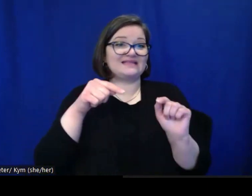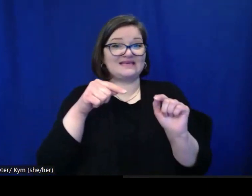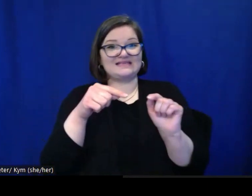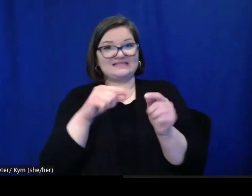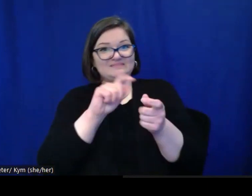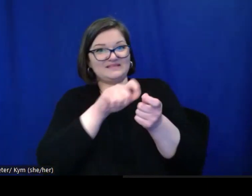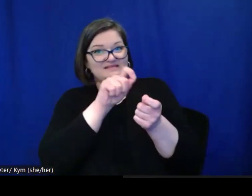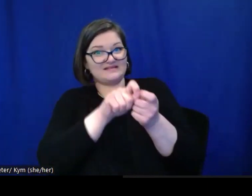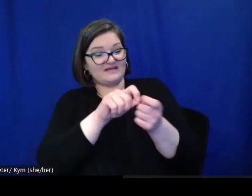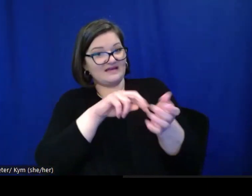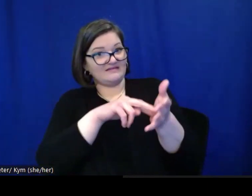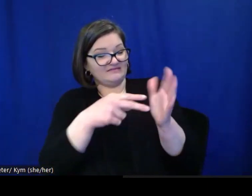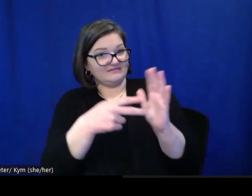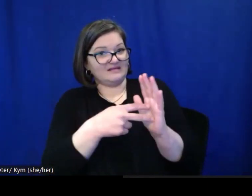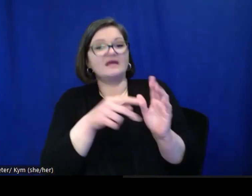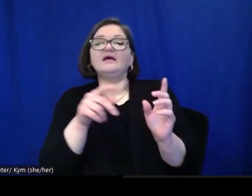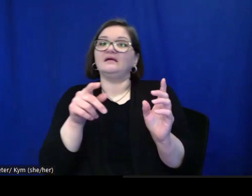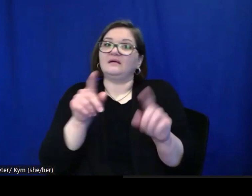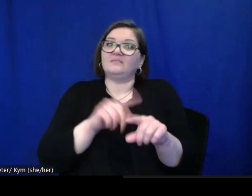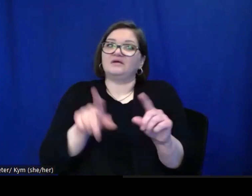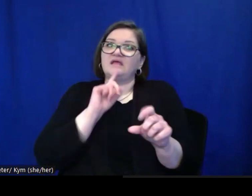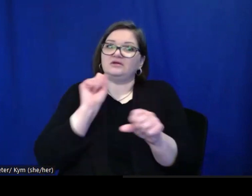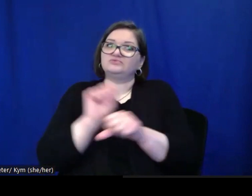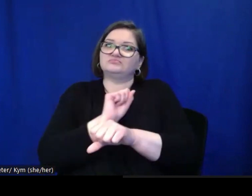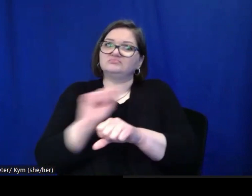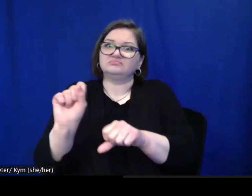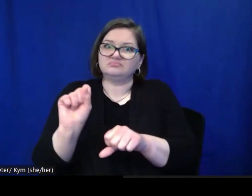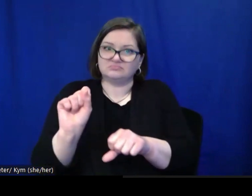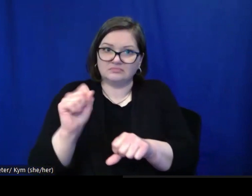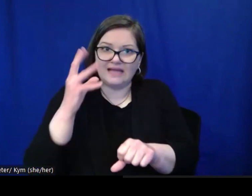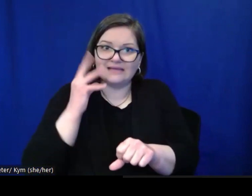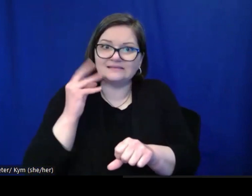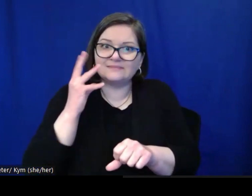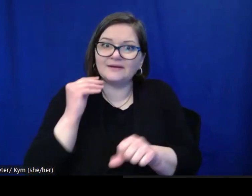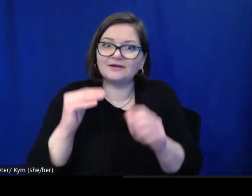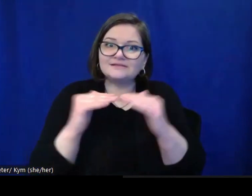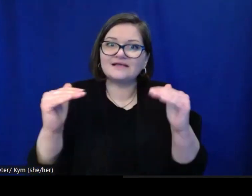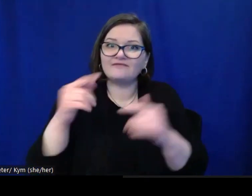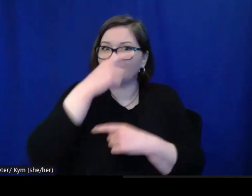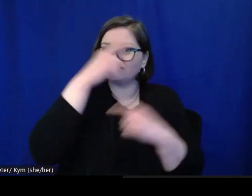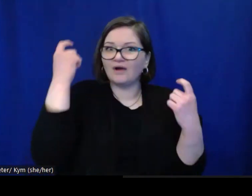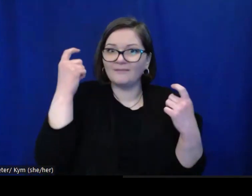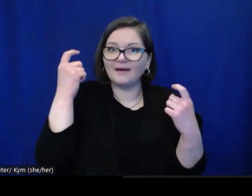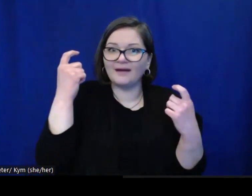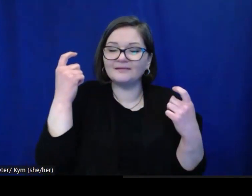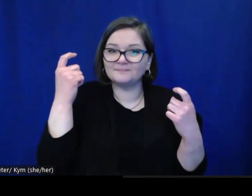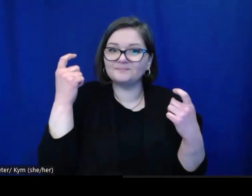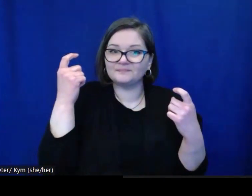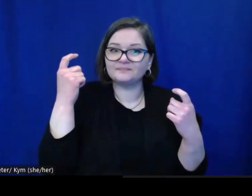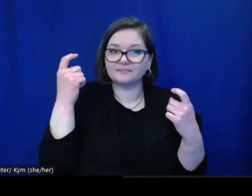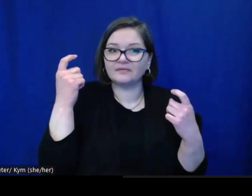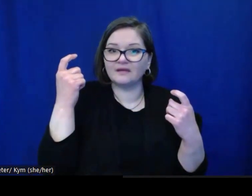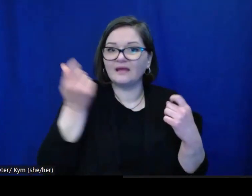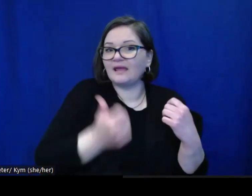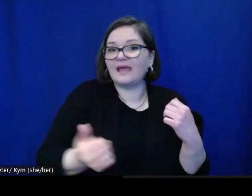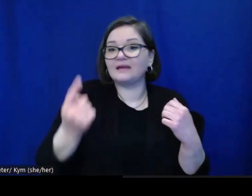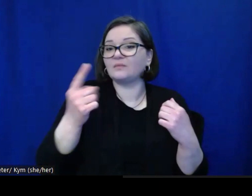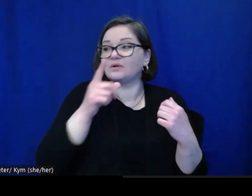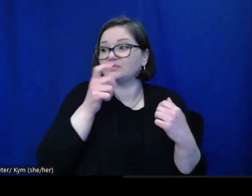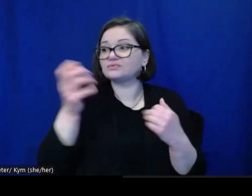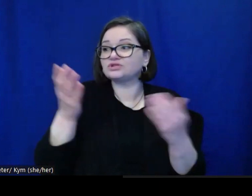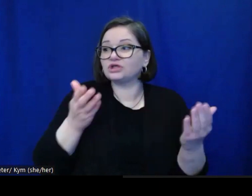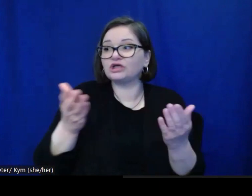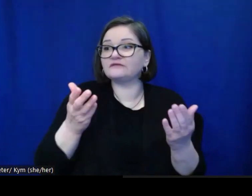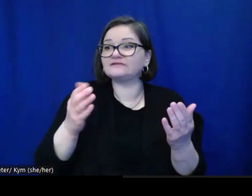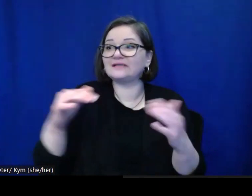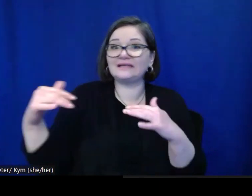really are veterans who have experienced levels of trauma, okay? Any person who serves in